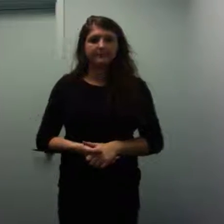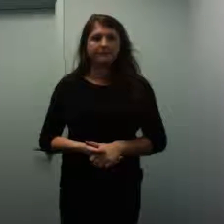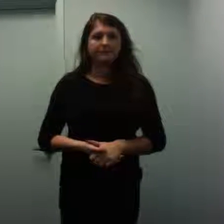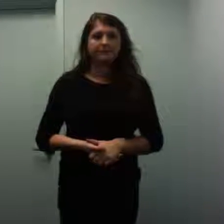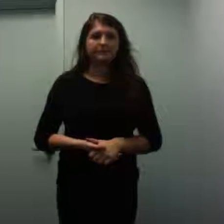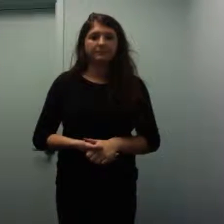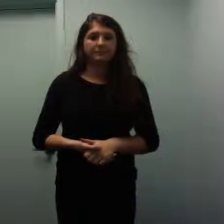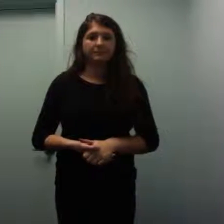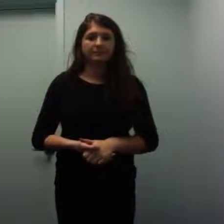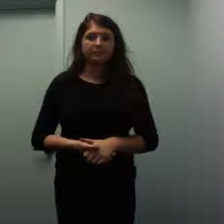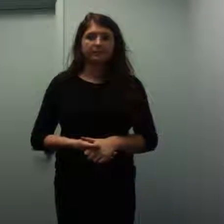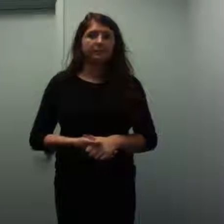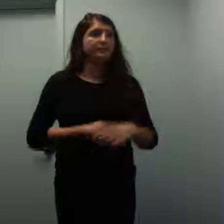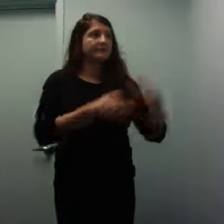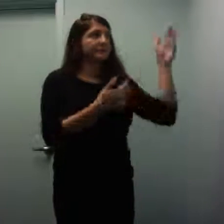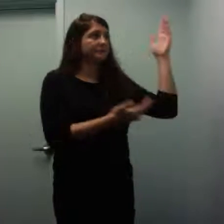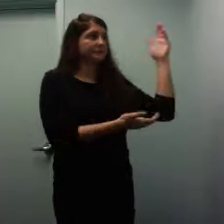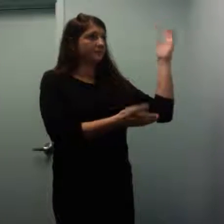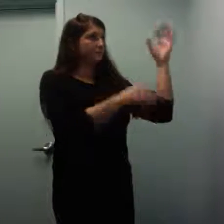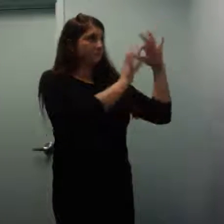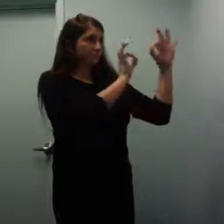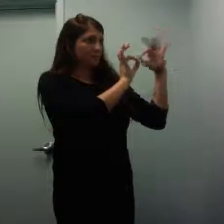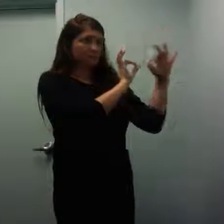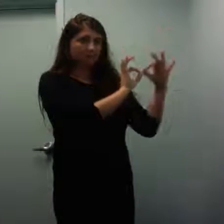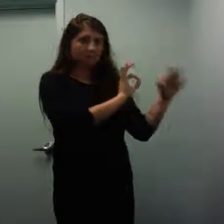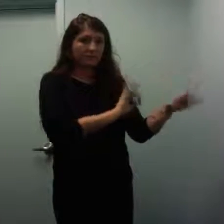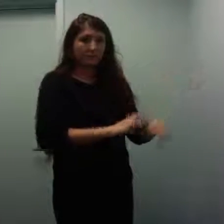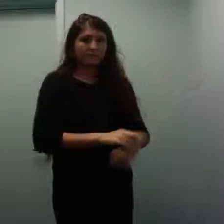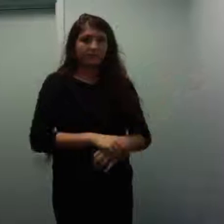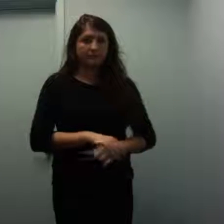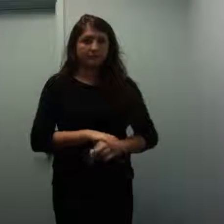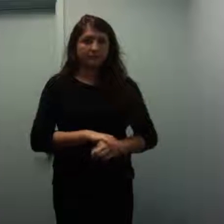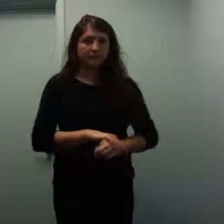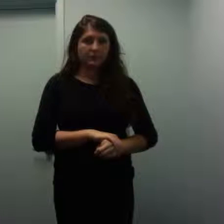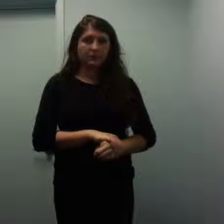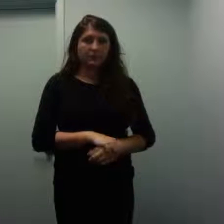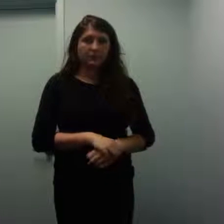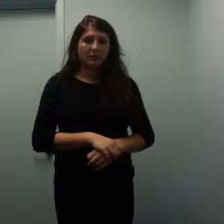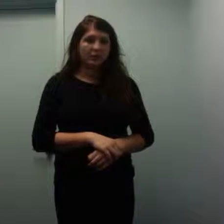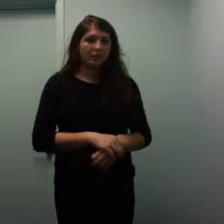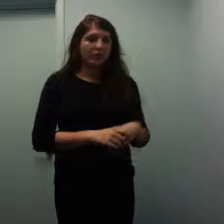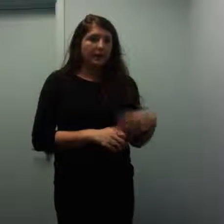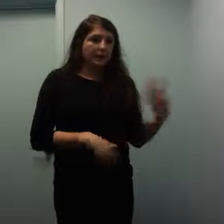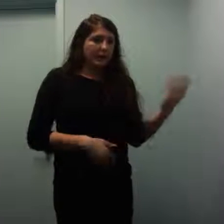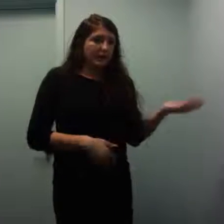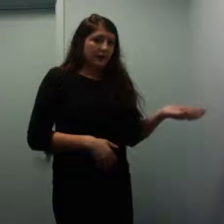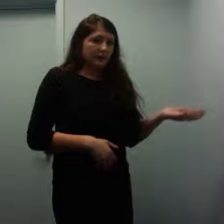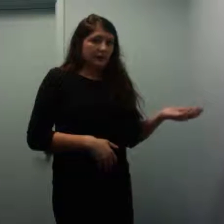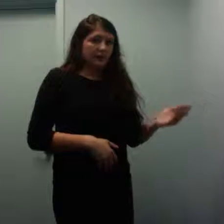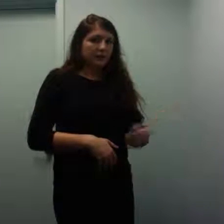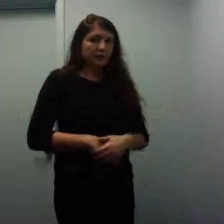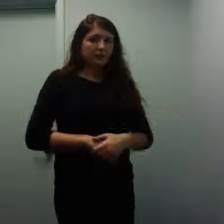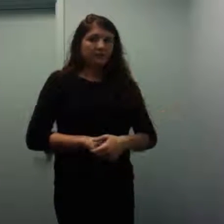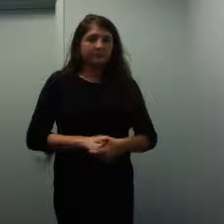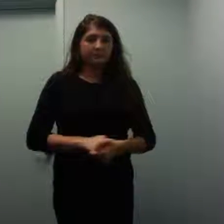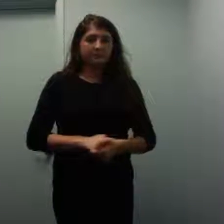Term used to describe the air when it is at the limit for the amount of water vapor that it can hold.